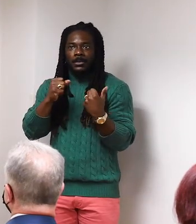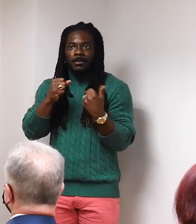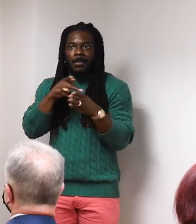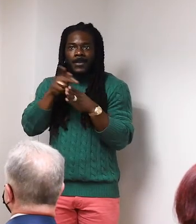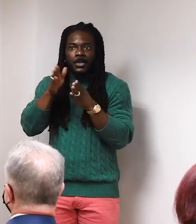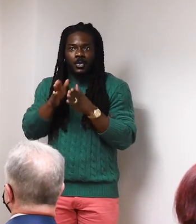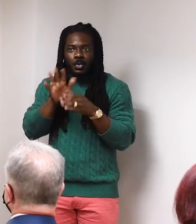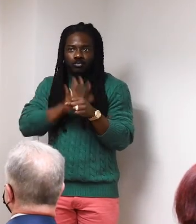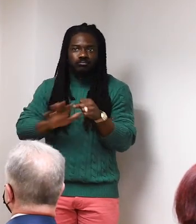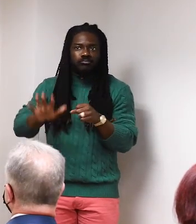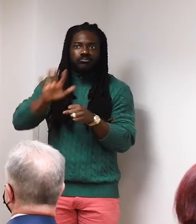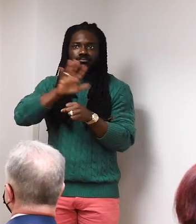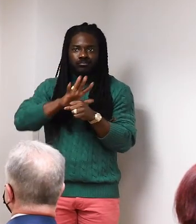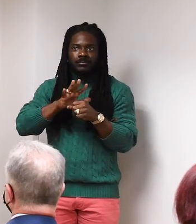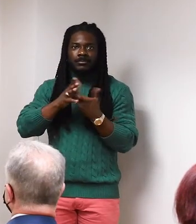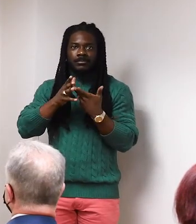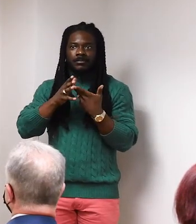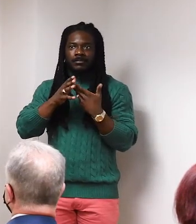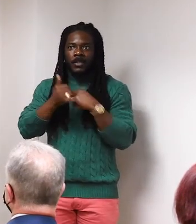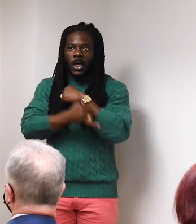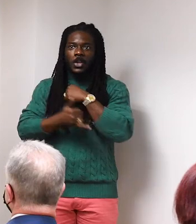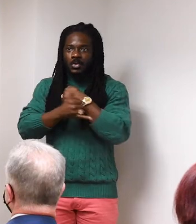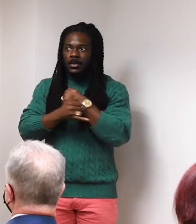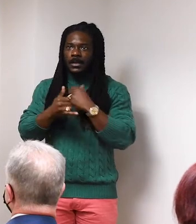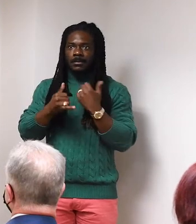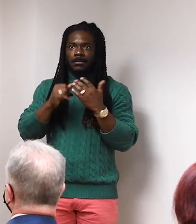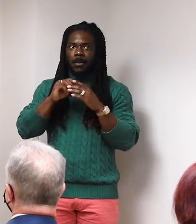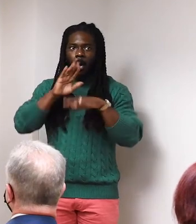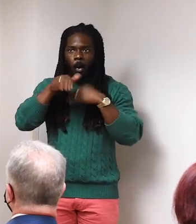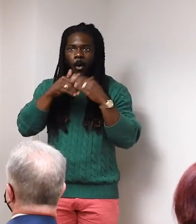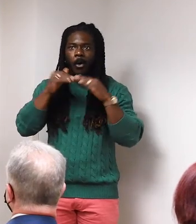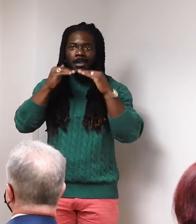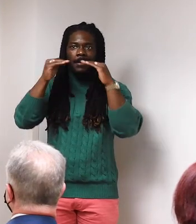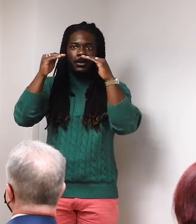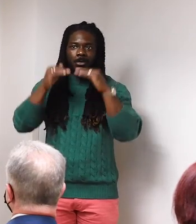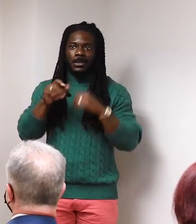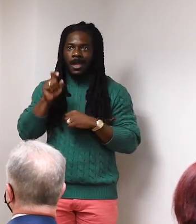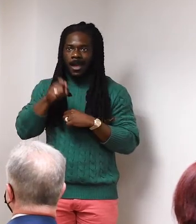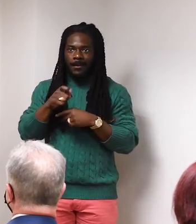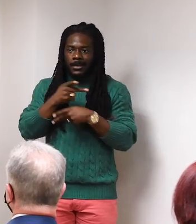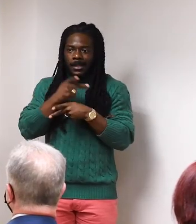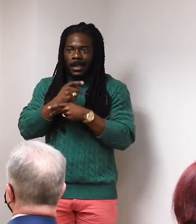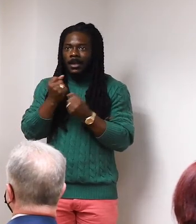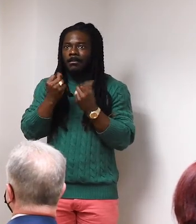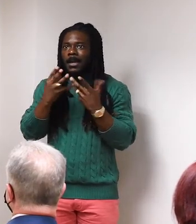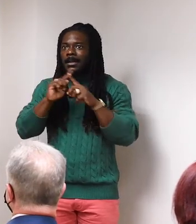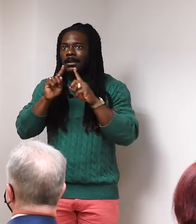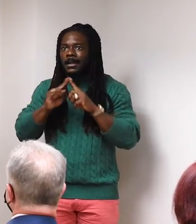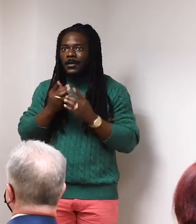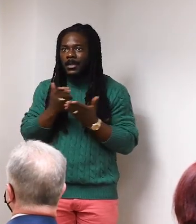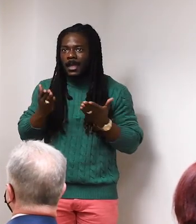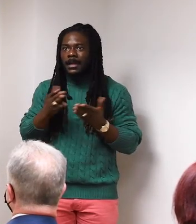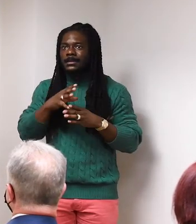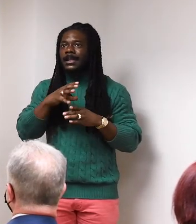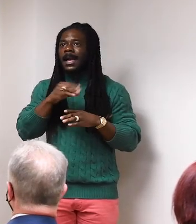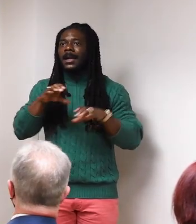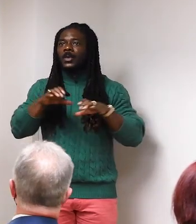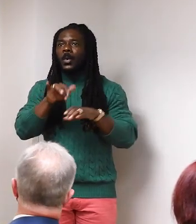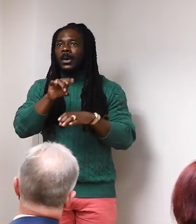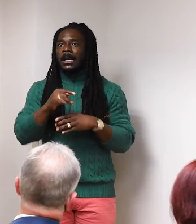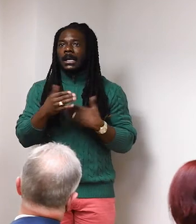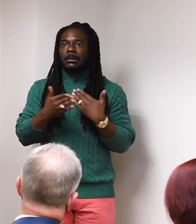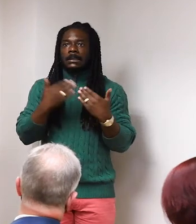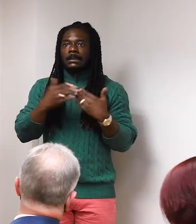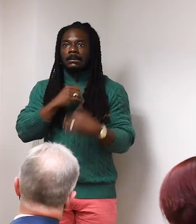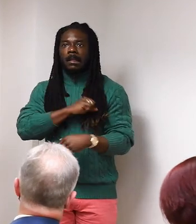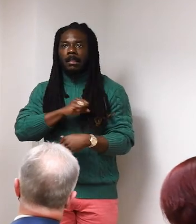country at every single level, having to juggle a million things and doing it with a grace that's really amazing. So